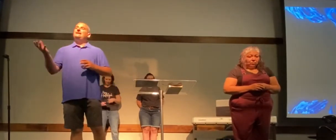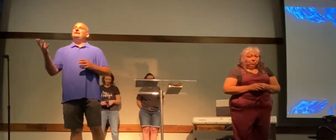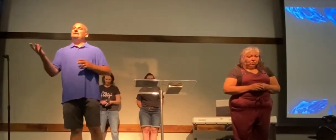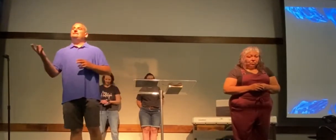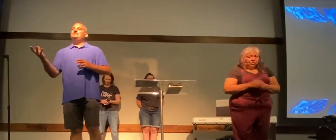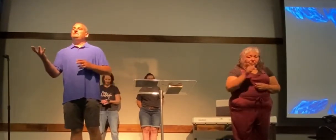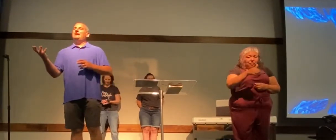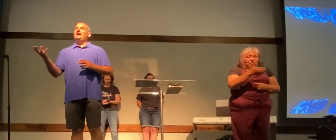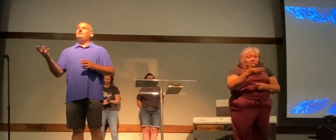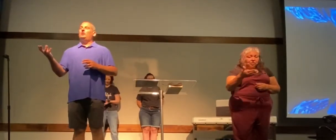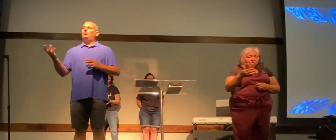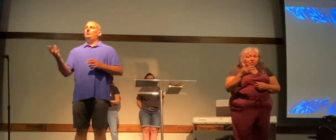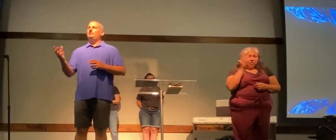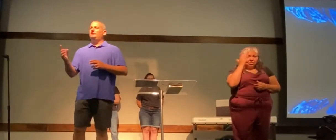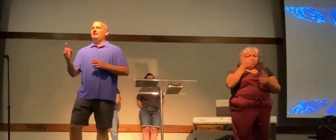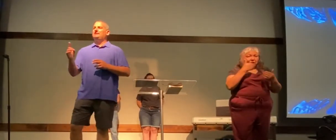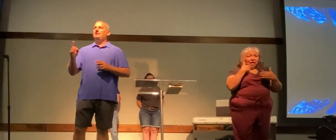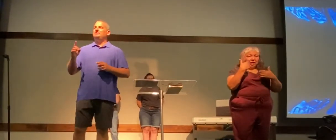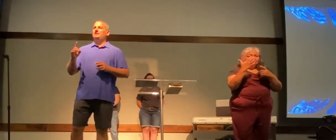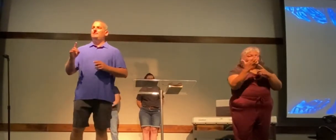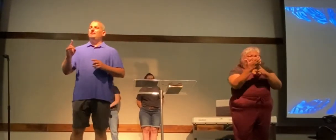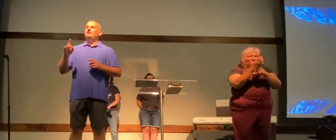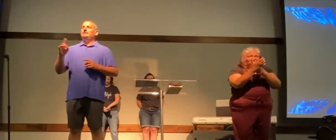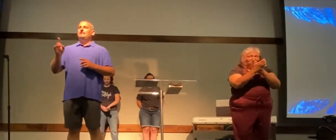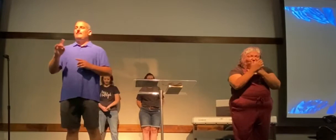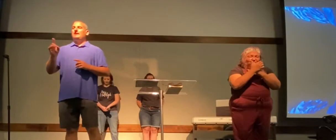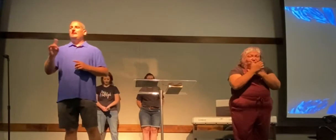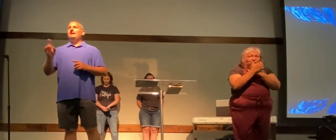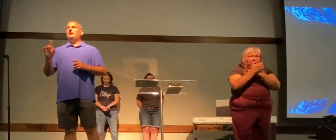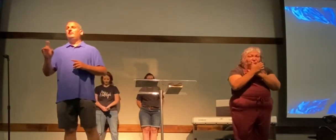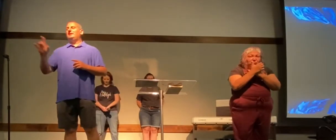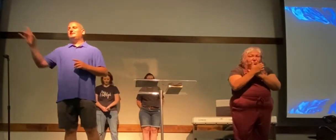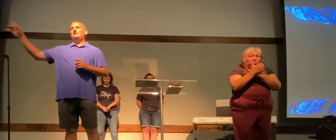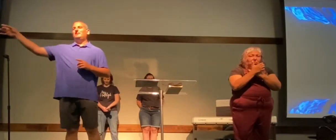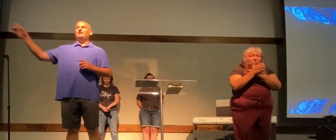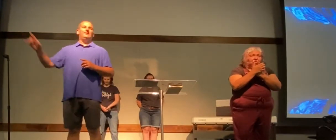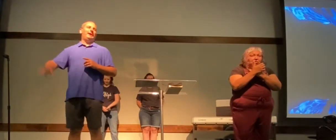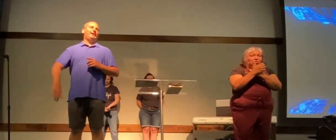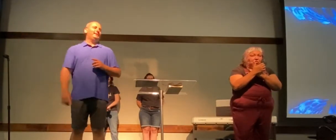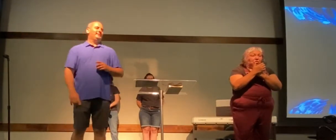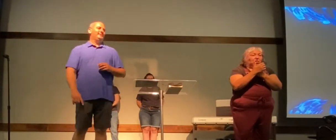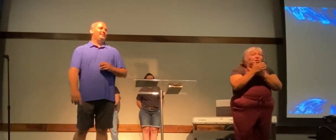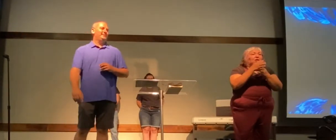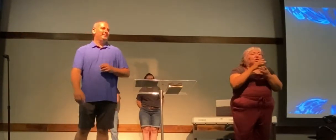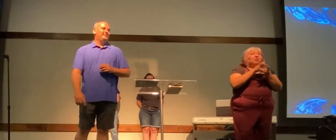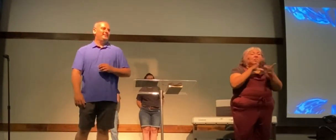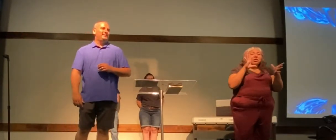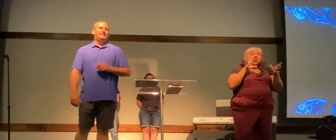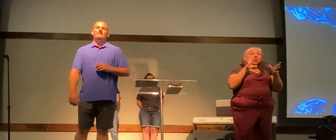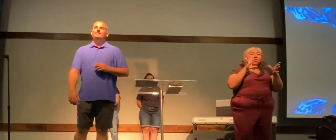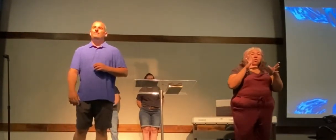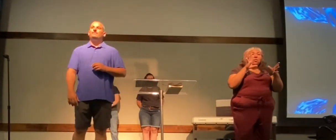That thing that seems to have a hold of you, can I tell you something? You let go of it, it's going to run away.